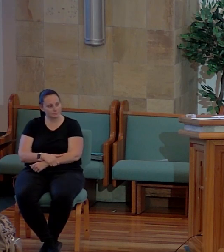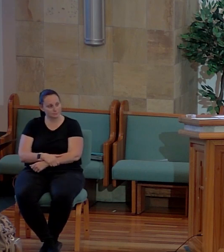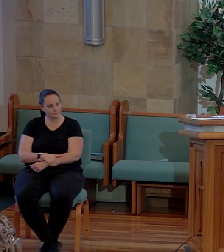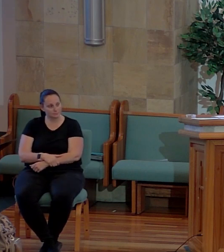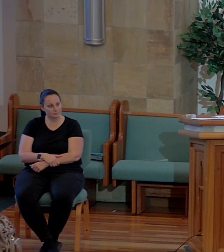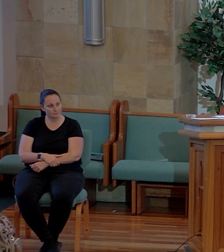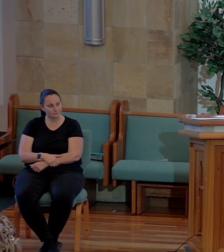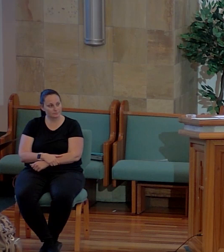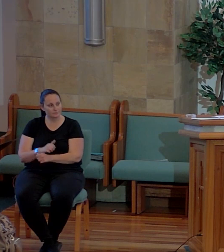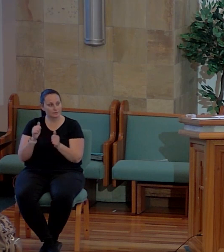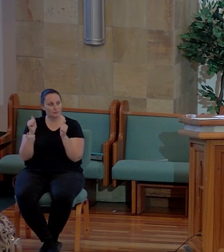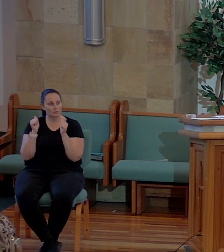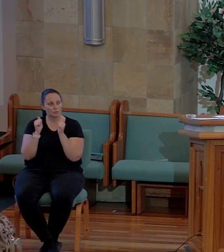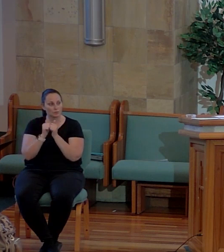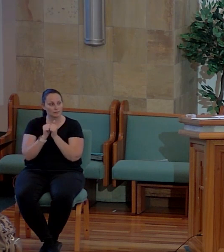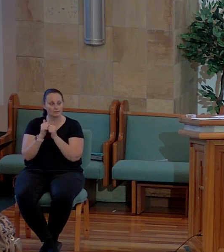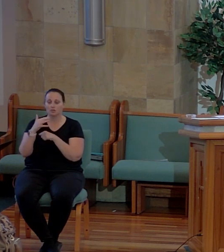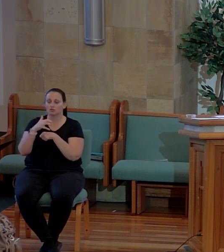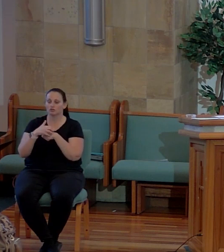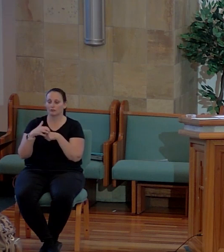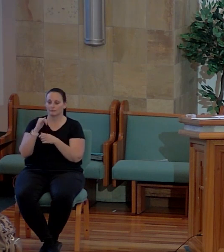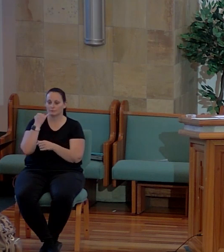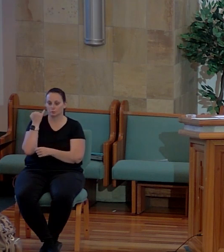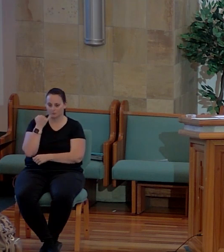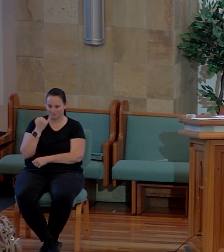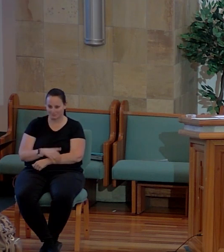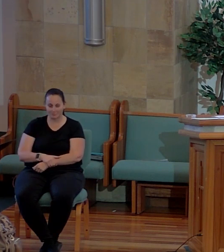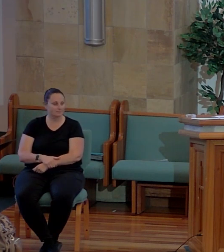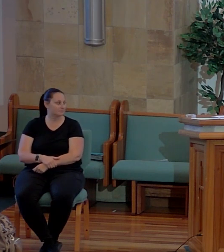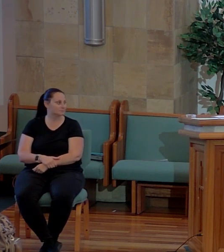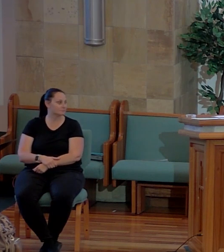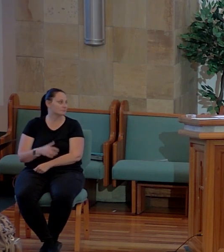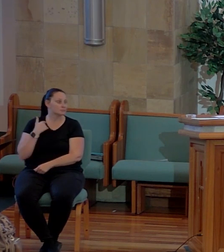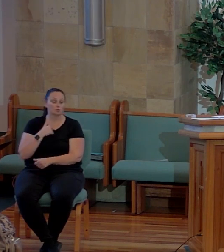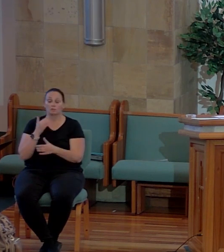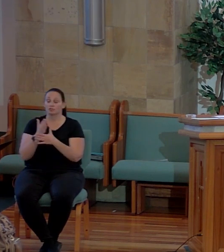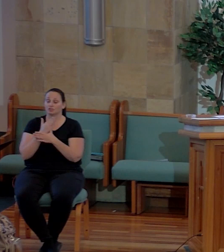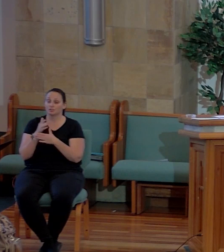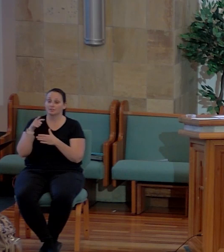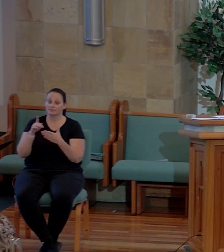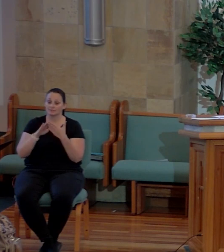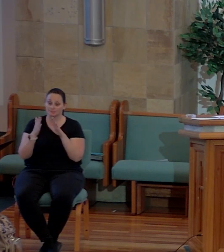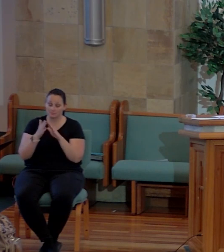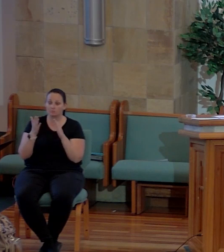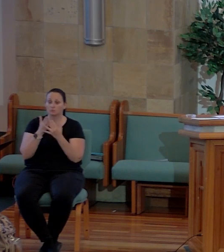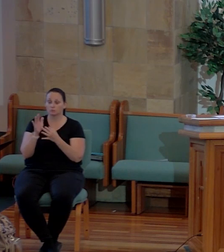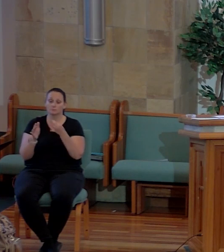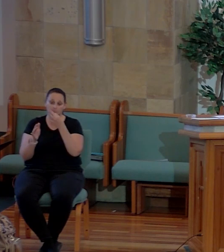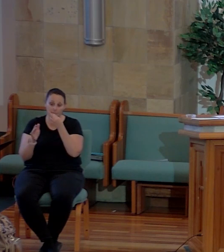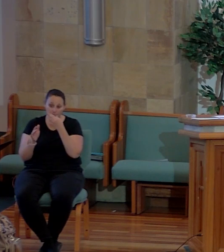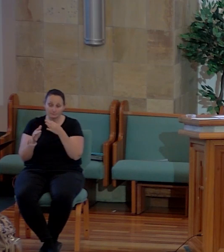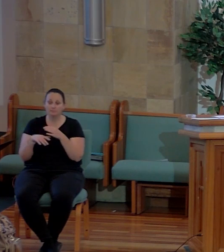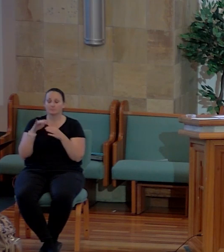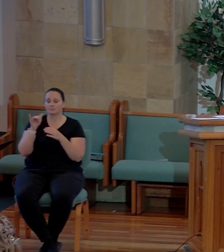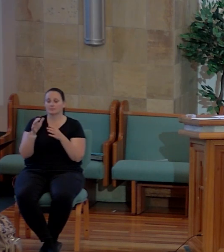with unfermented grape juice. We share in this community through intinction, which is receiving a